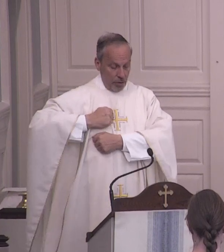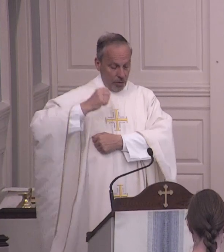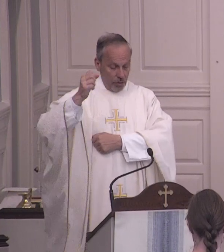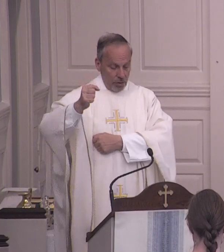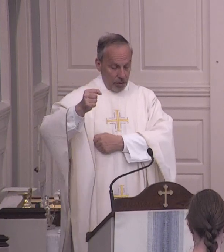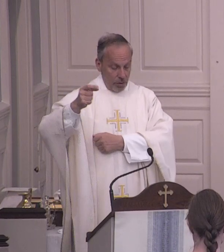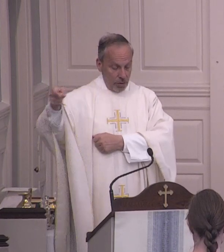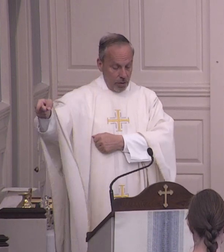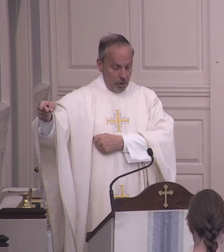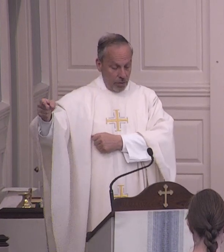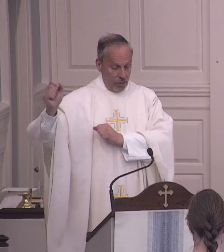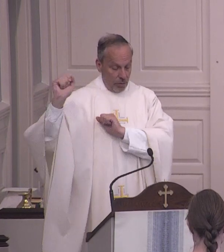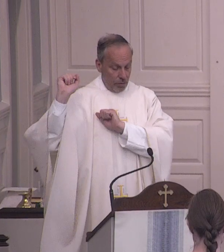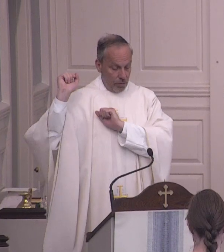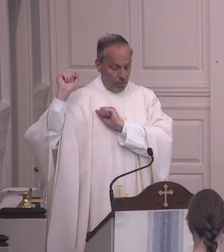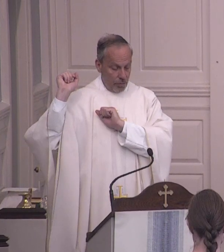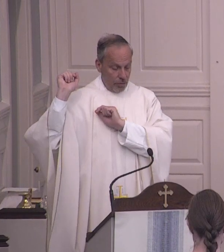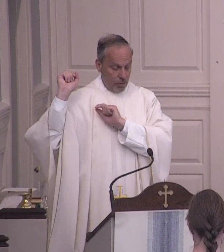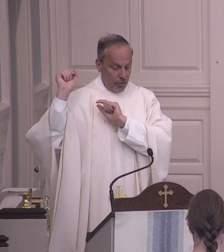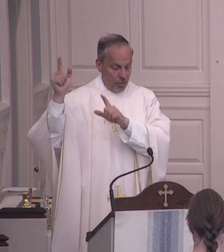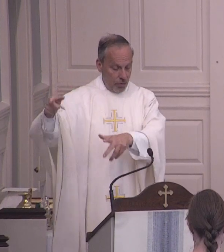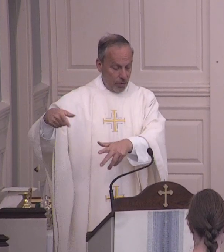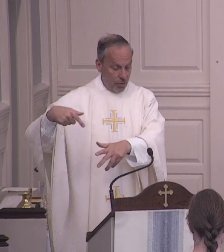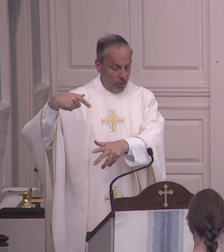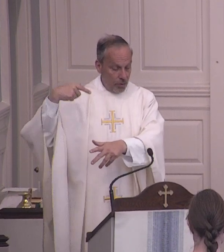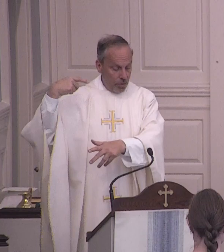and the judge will hand you over to the guard,